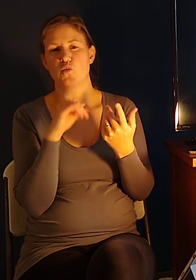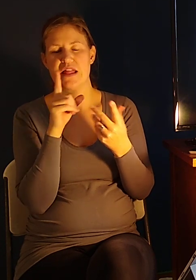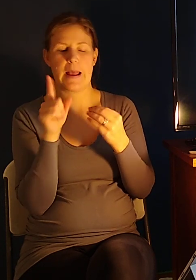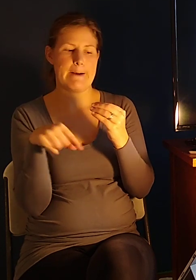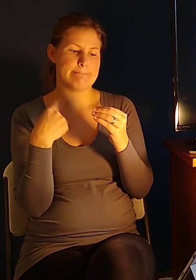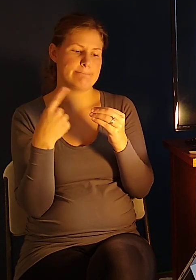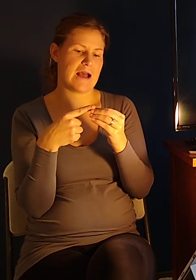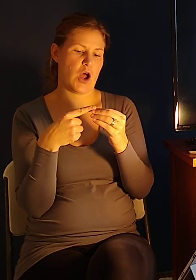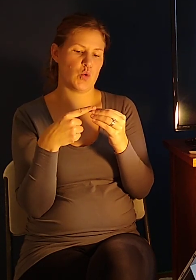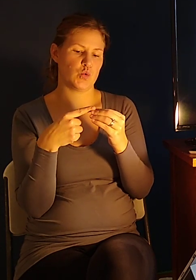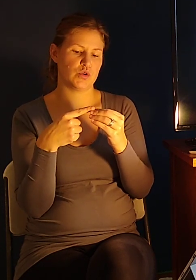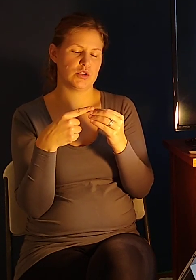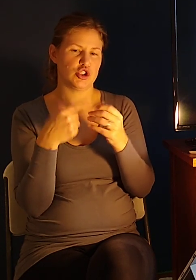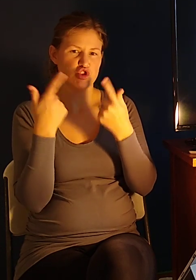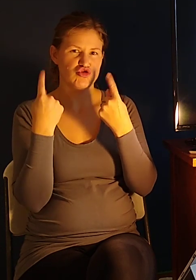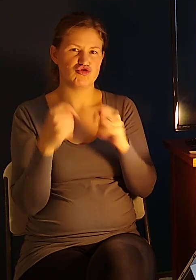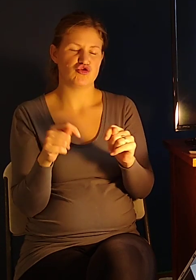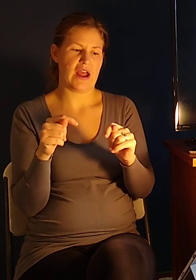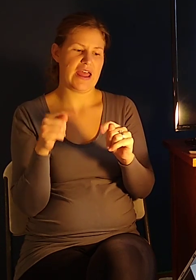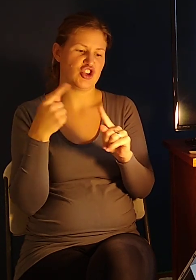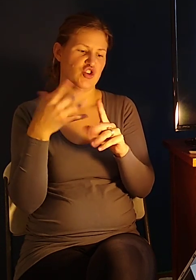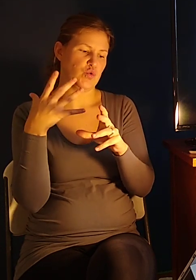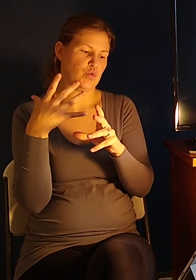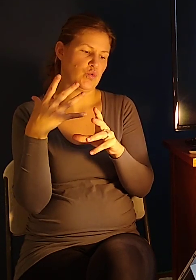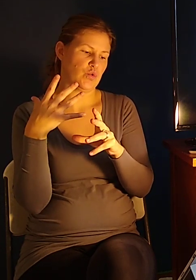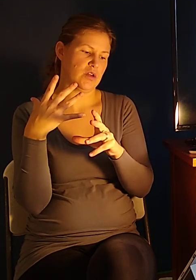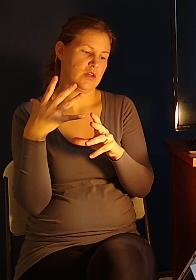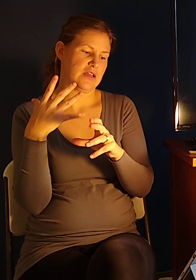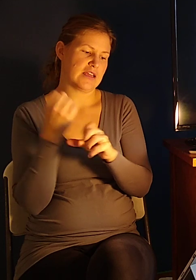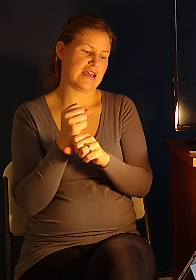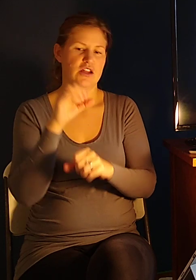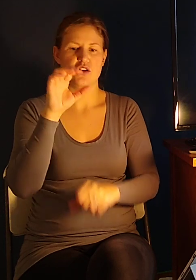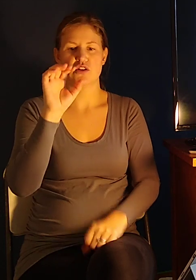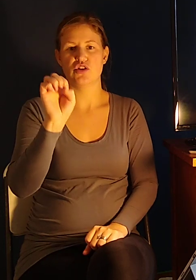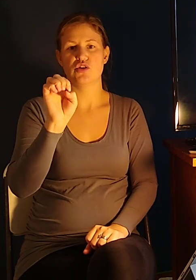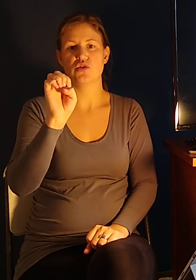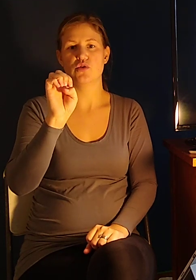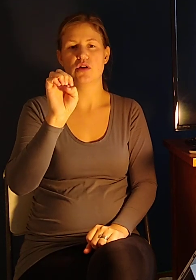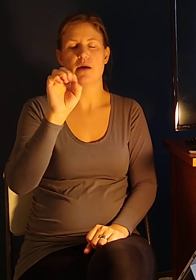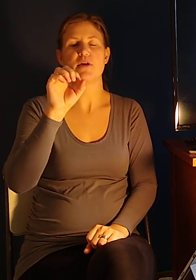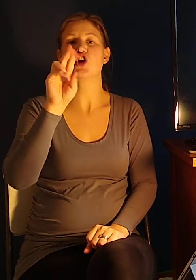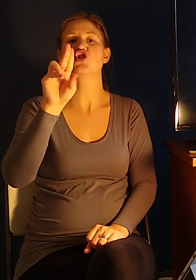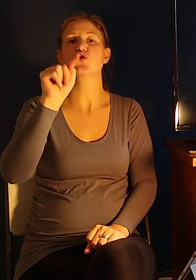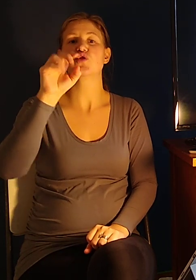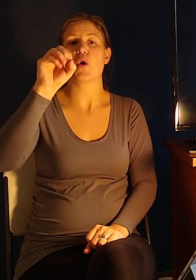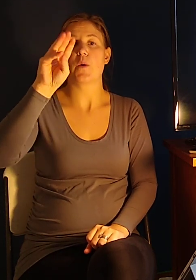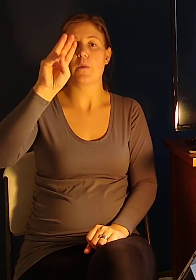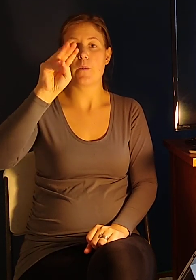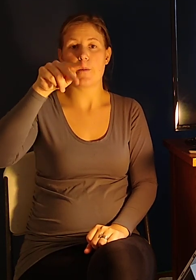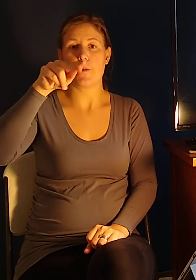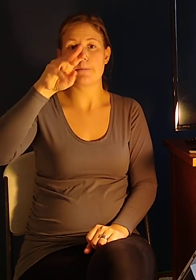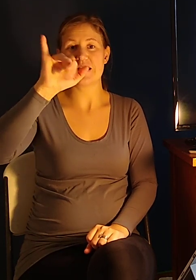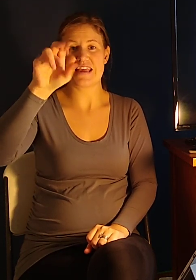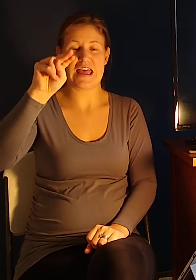or were trying to get to being a utopian environment. These environments, they were about